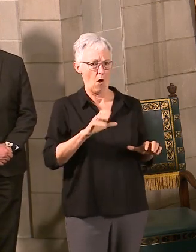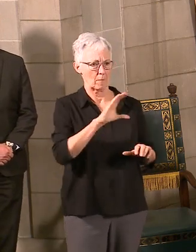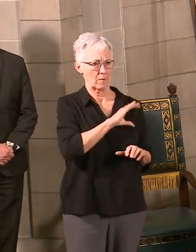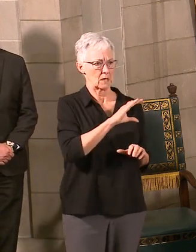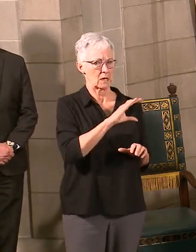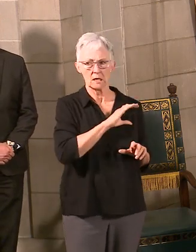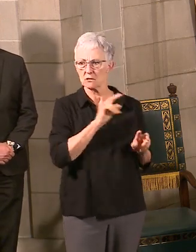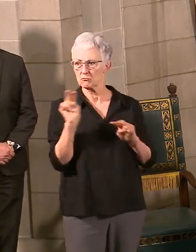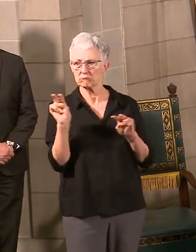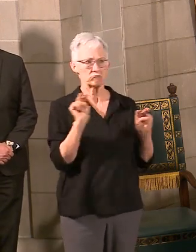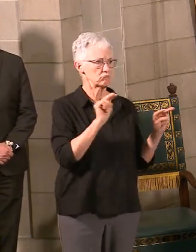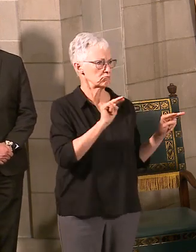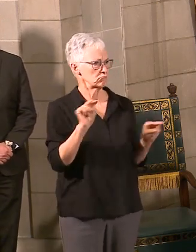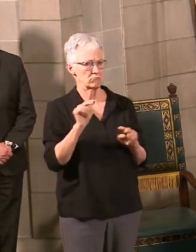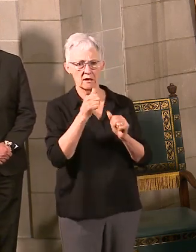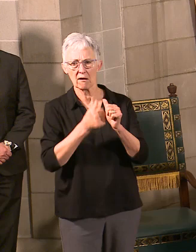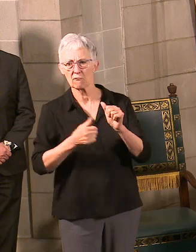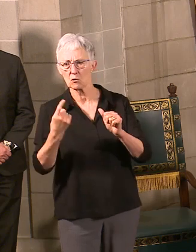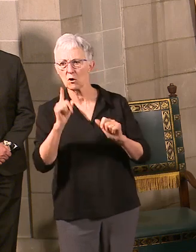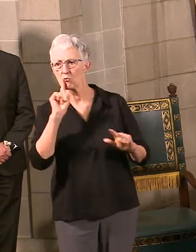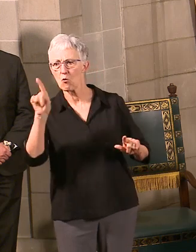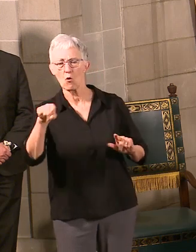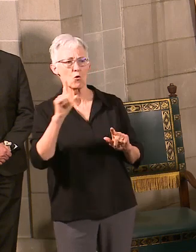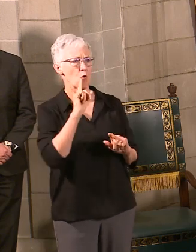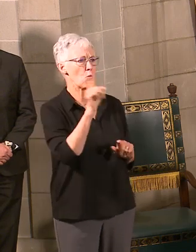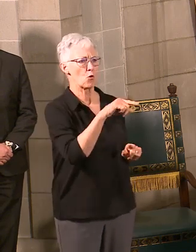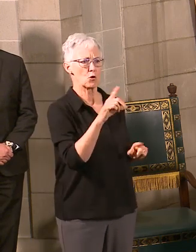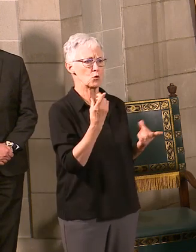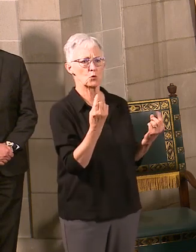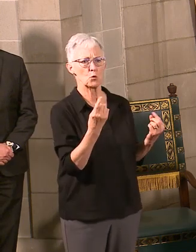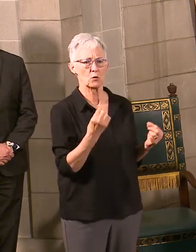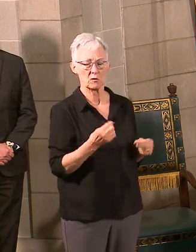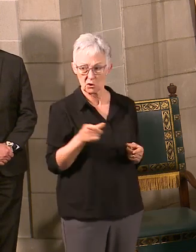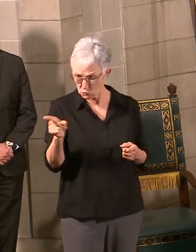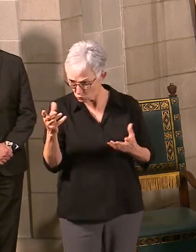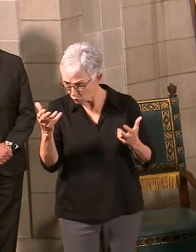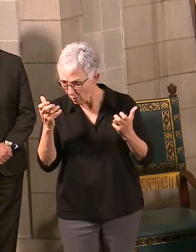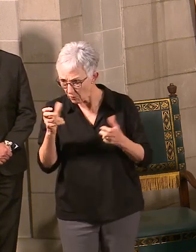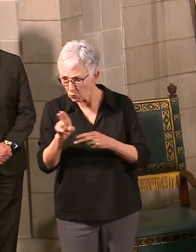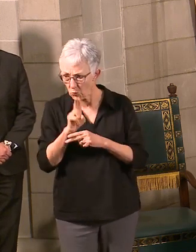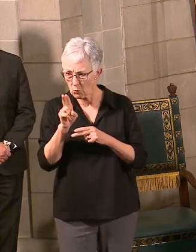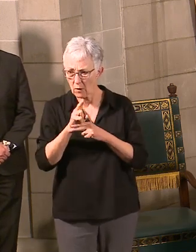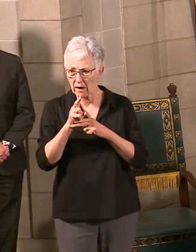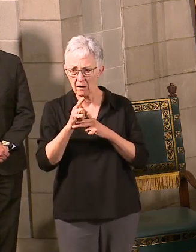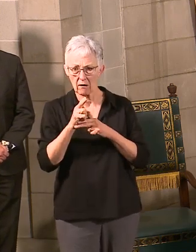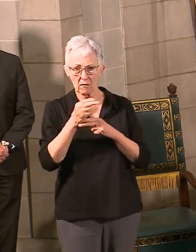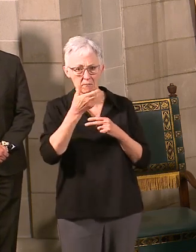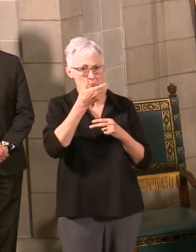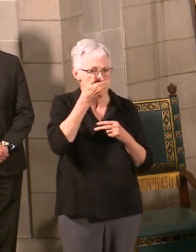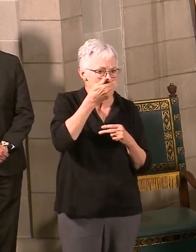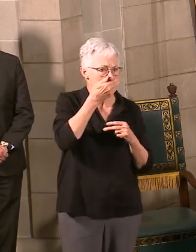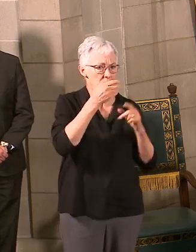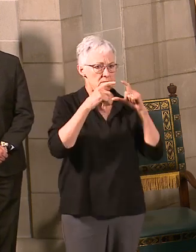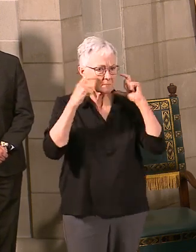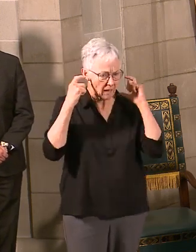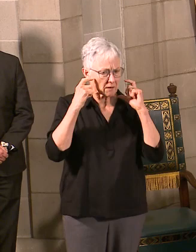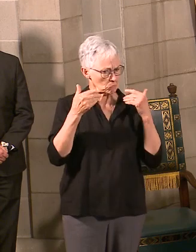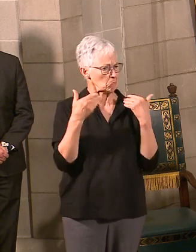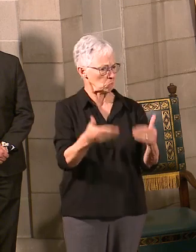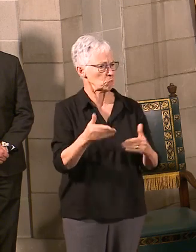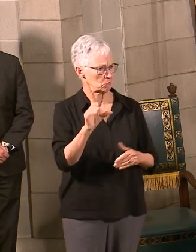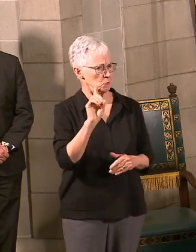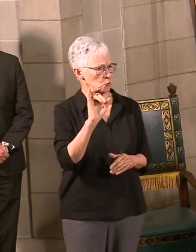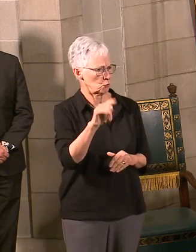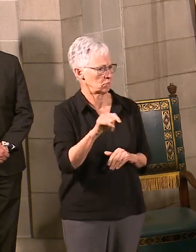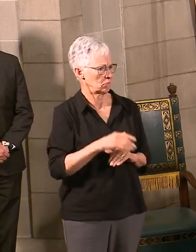tell them what to do. So if you want to wear a mask, please wear a mask. CDC has put out guidance that'll help protect other people. That's a great thing to do.